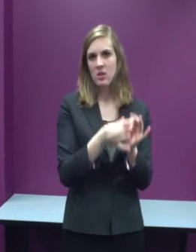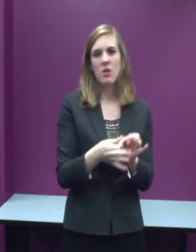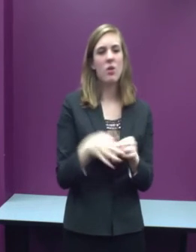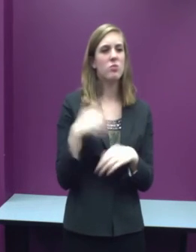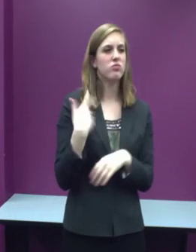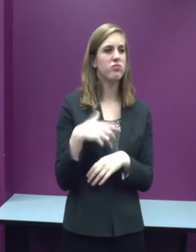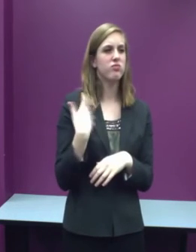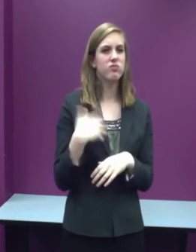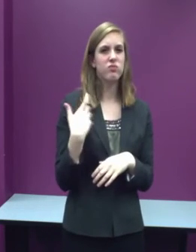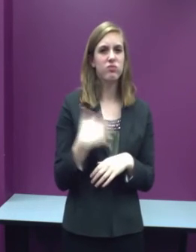Suddenly she paused.